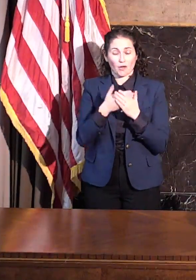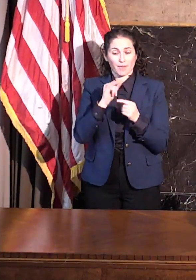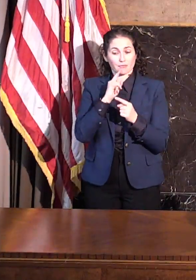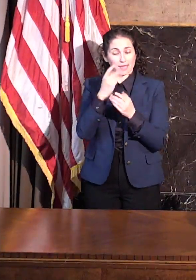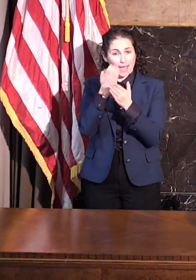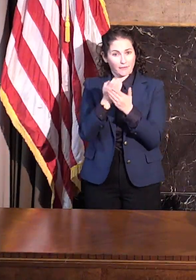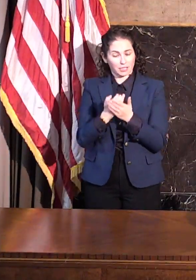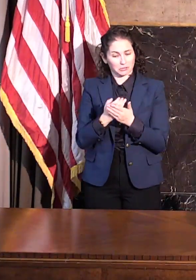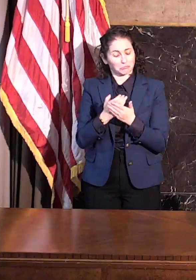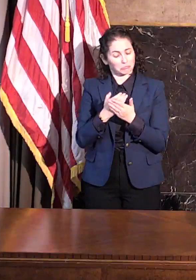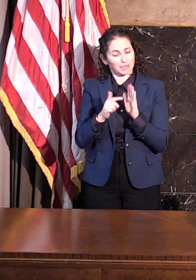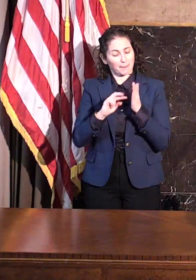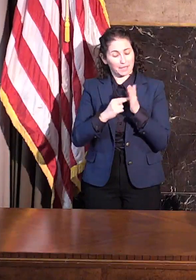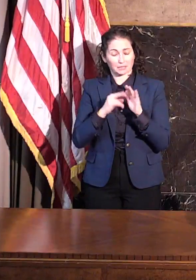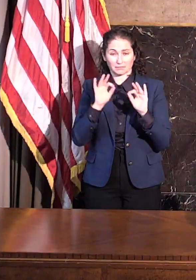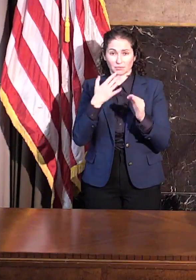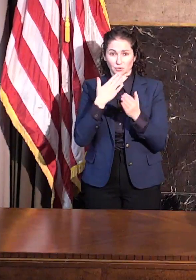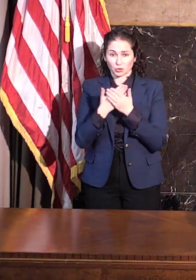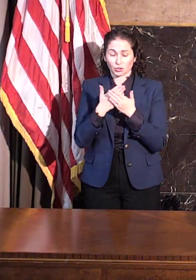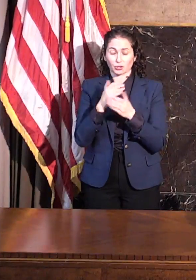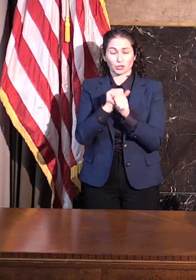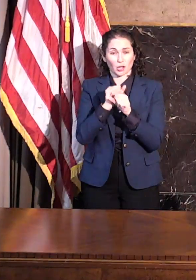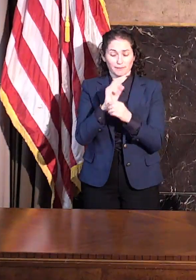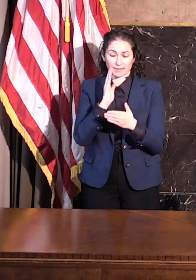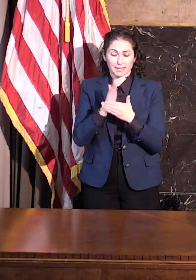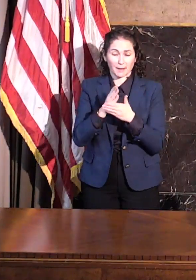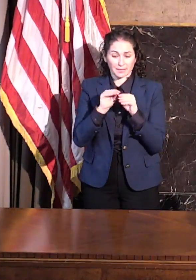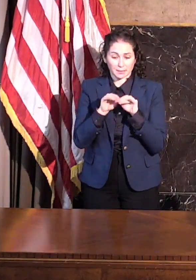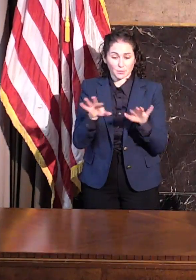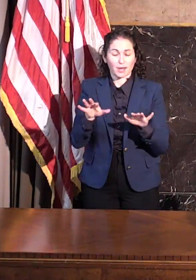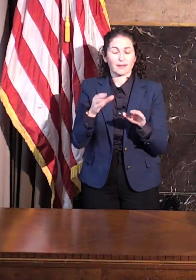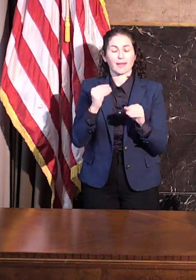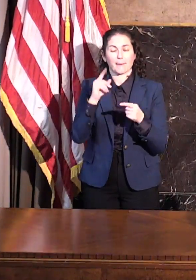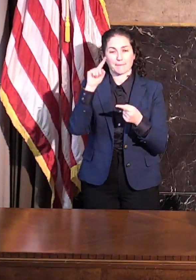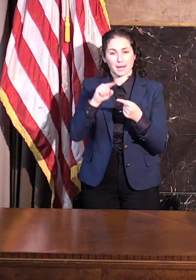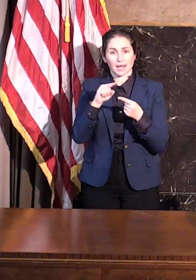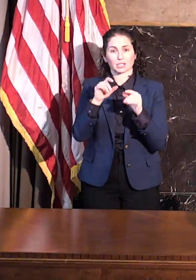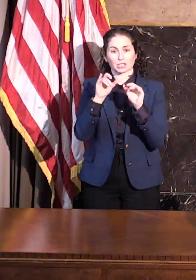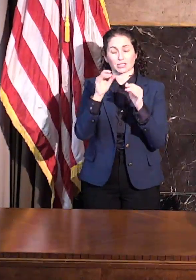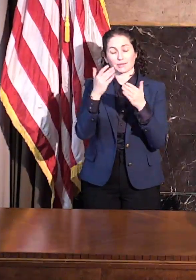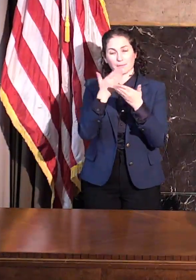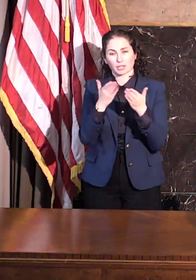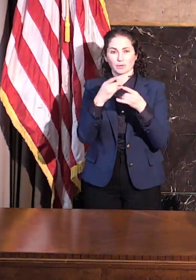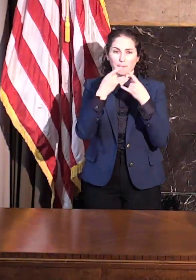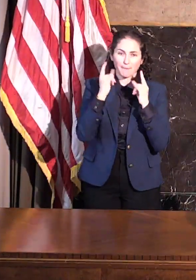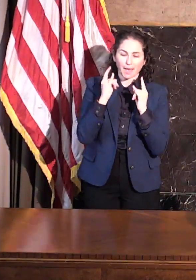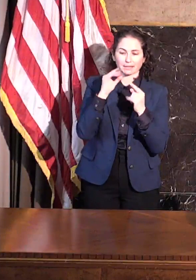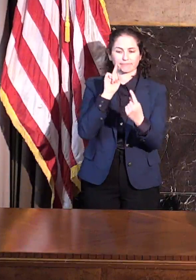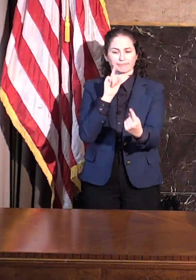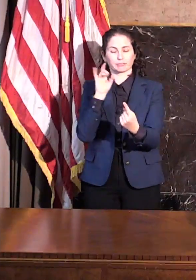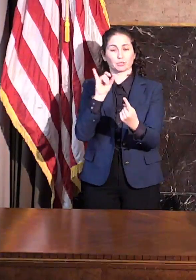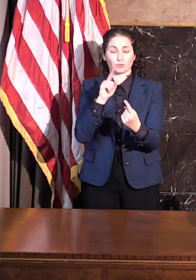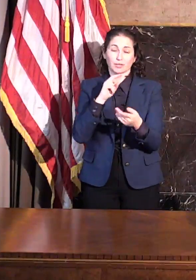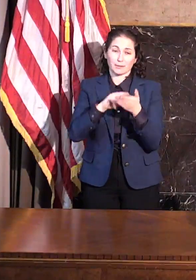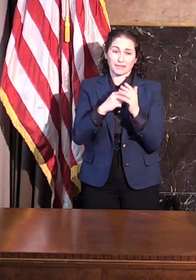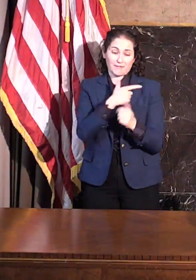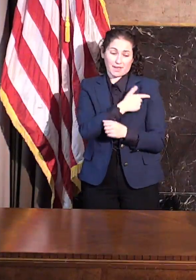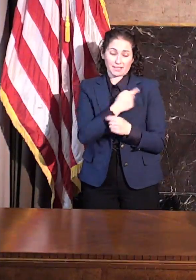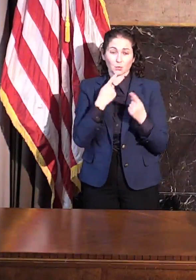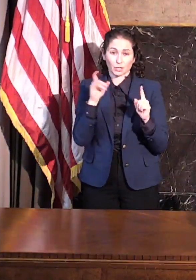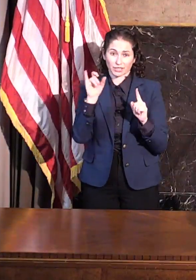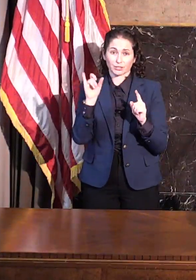week, we have had the lowest number of new nursing home cases identified in new COVID cases identified in nursing home residents